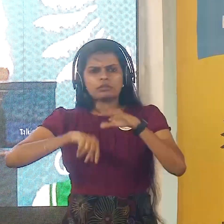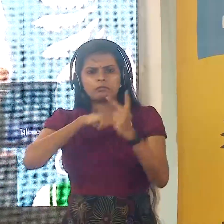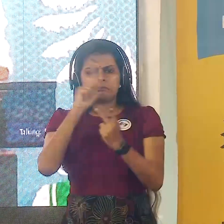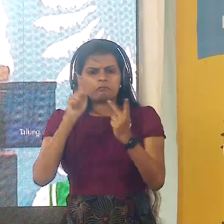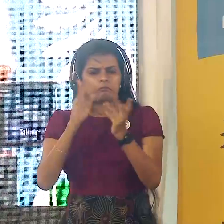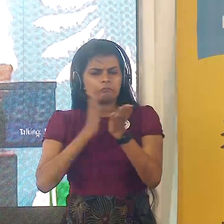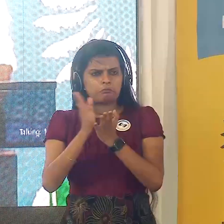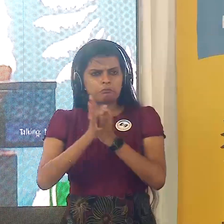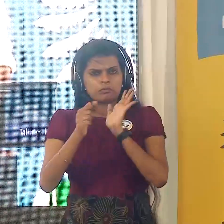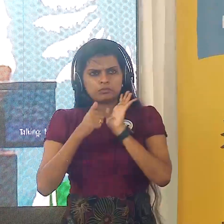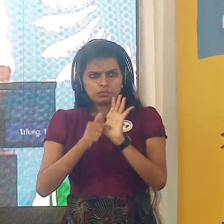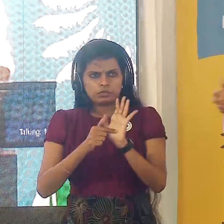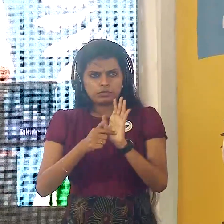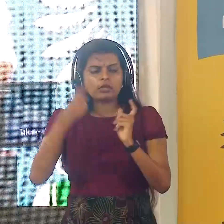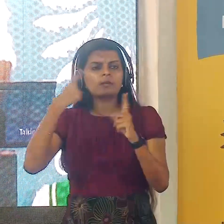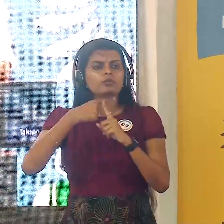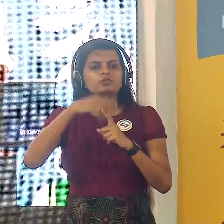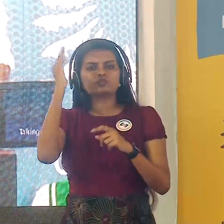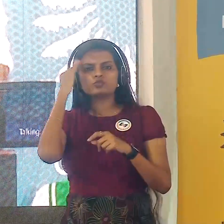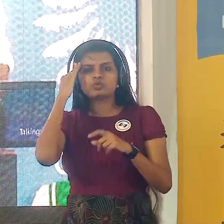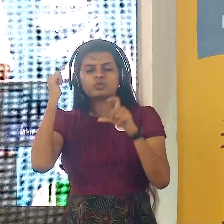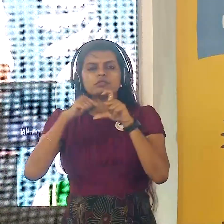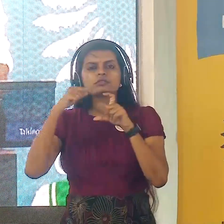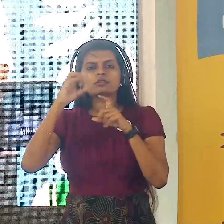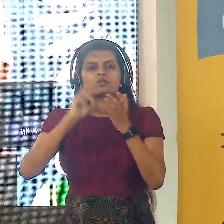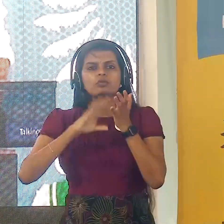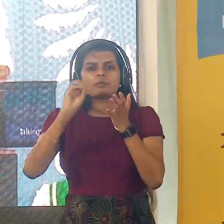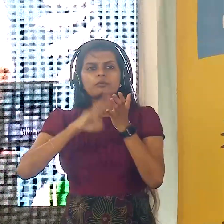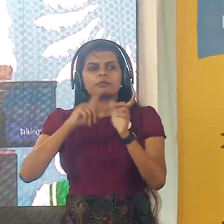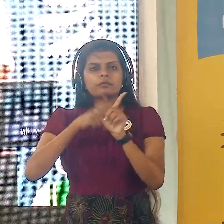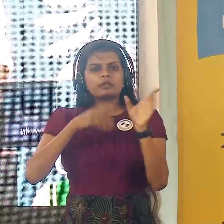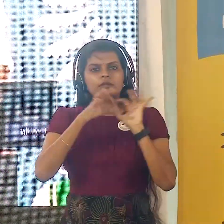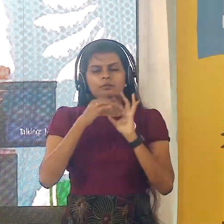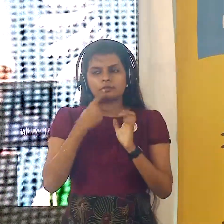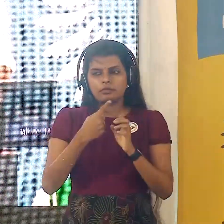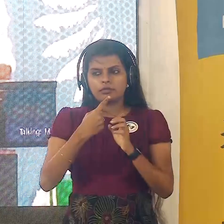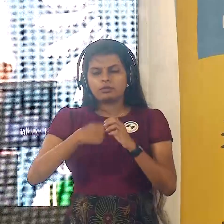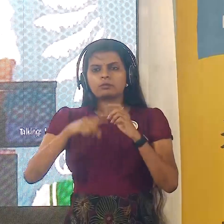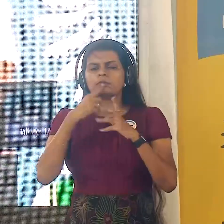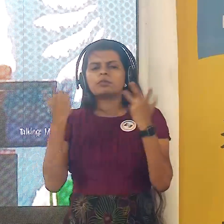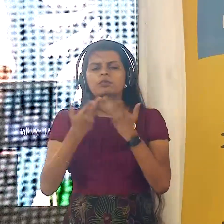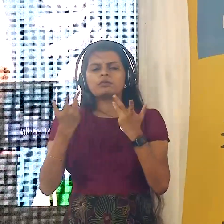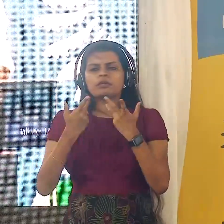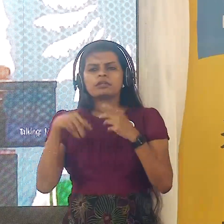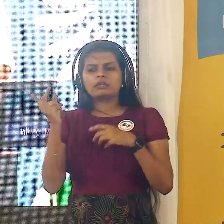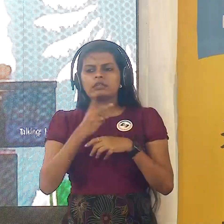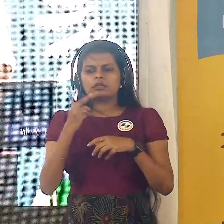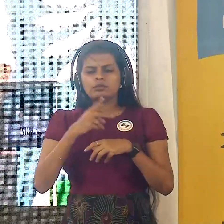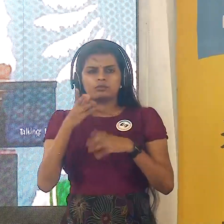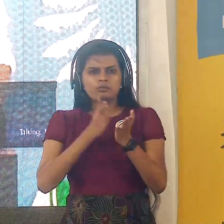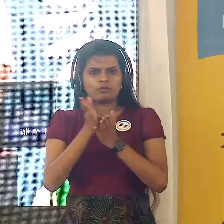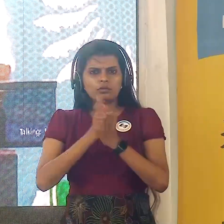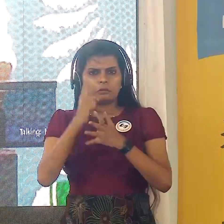direction when we talk about the knowledge economy, so that can bring women into those sectors